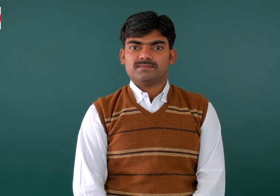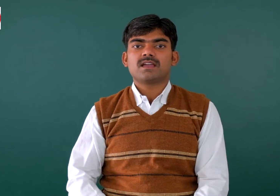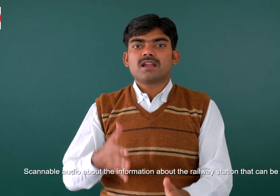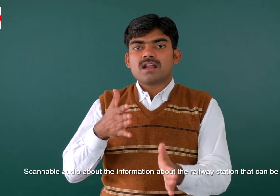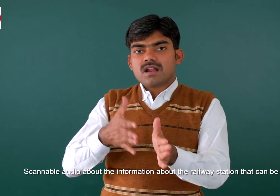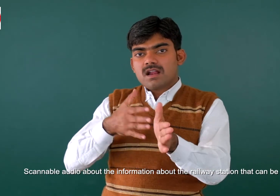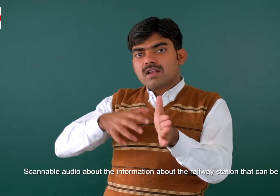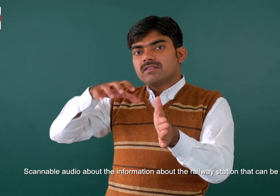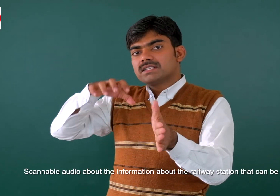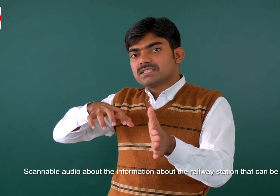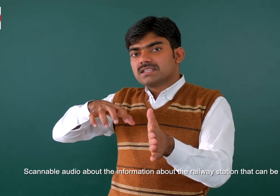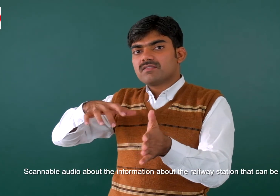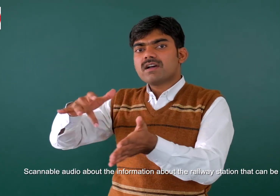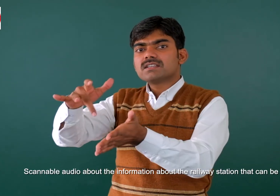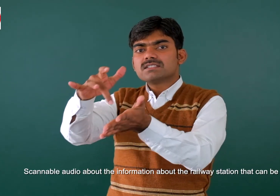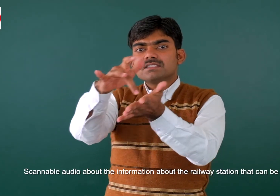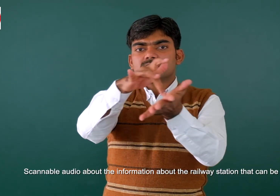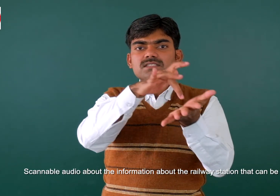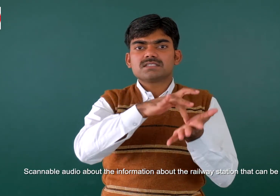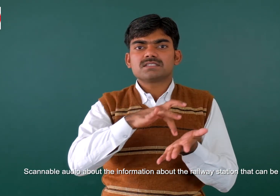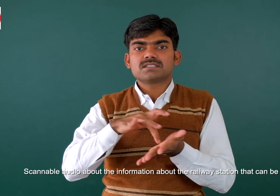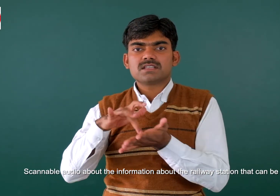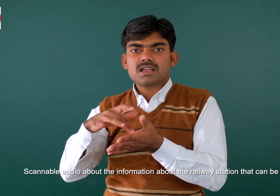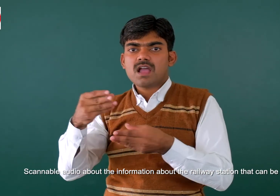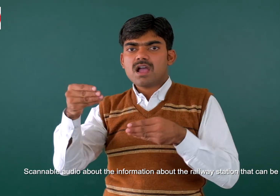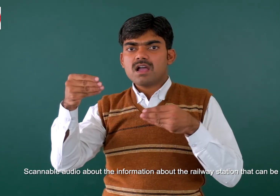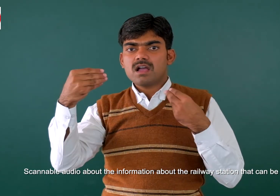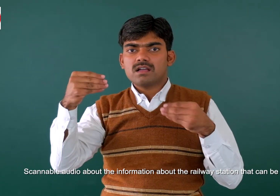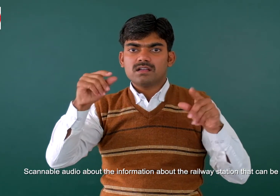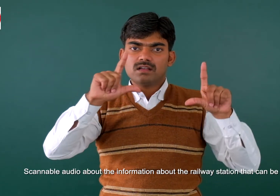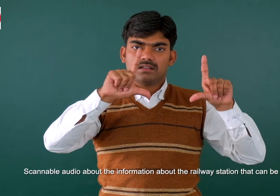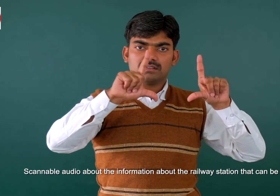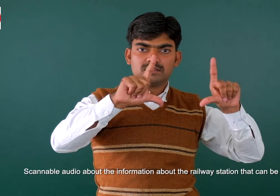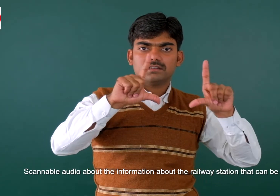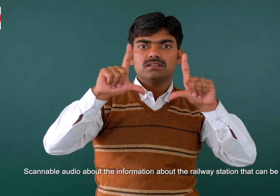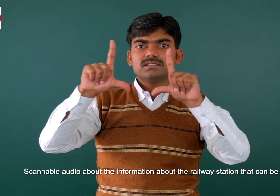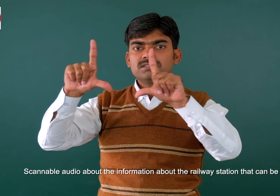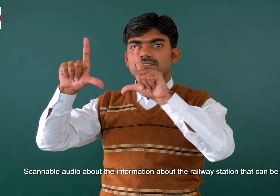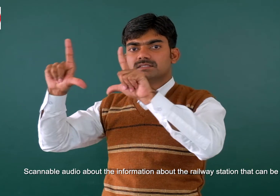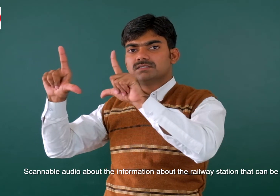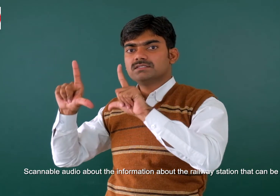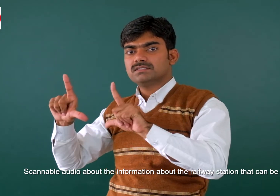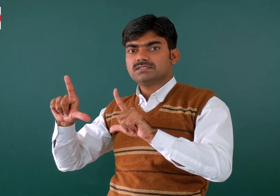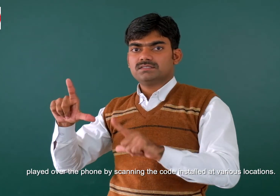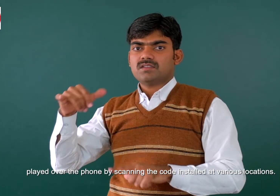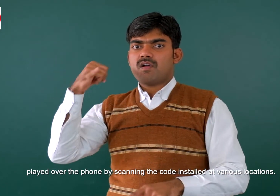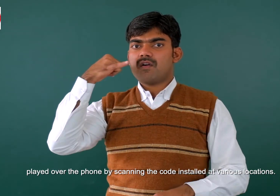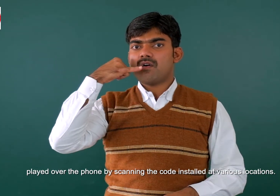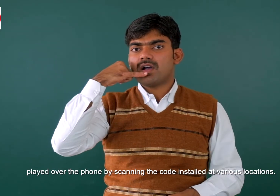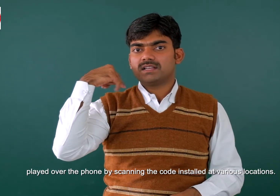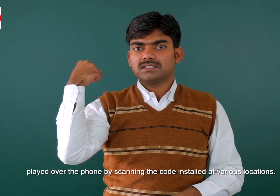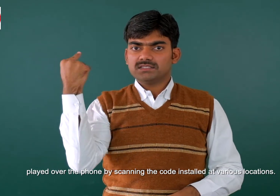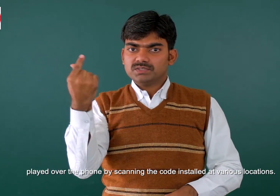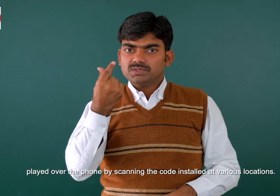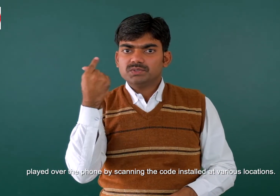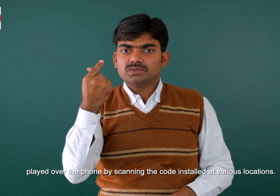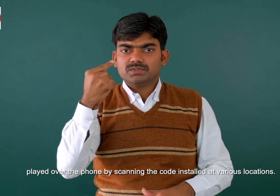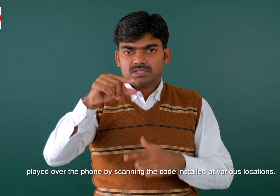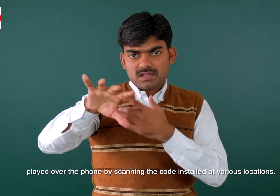Scannable audio about the information about the railway station. Scannable can be played over the phone by scanning